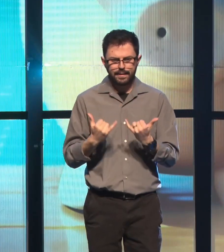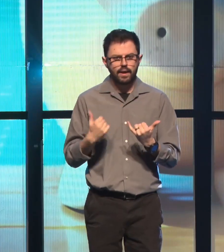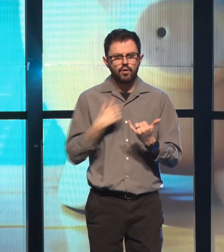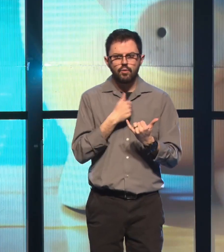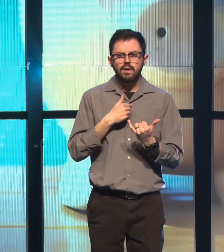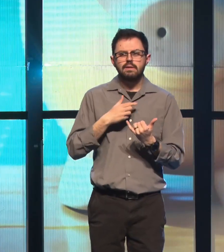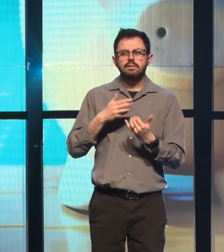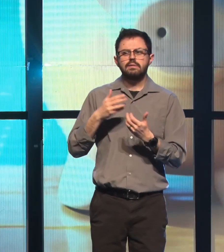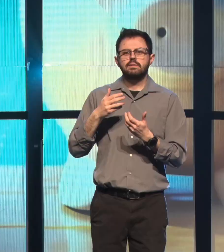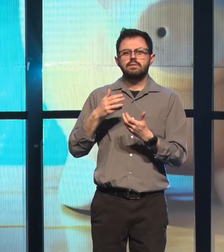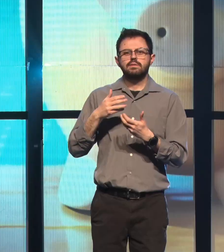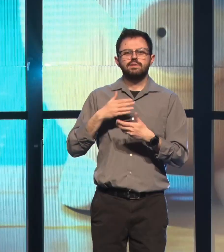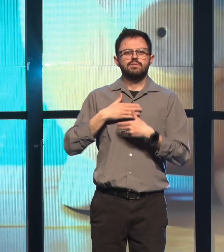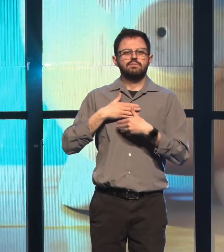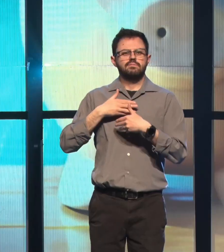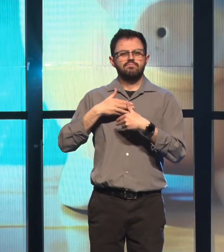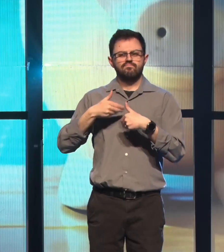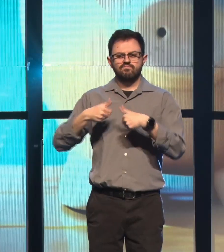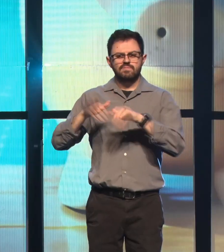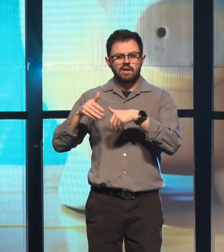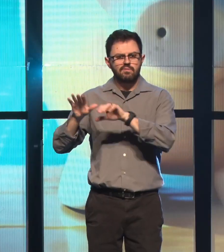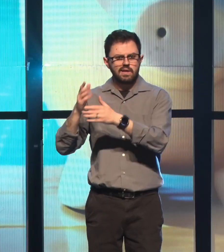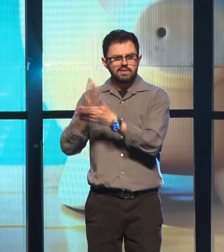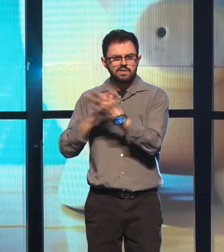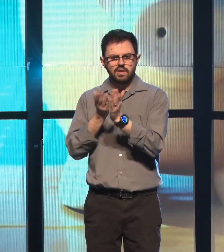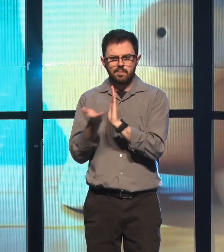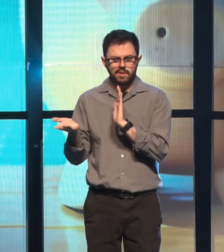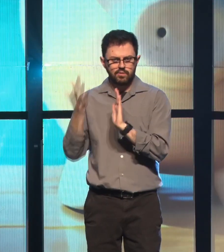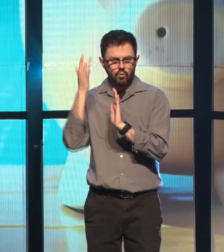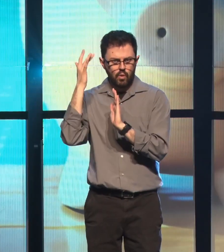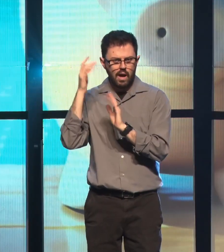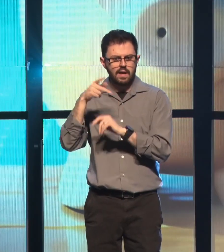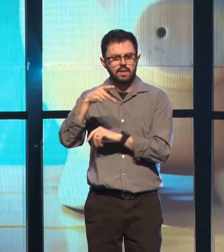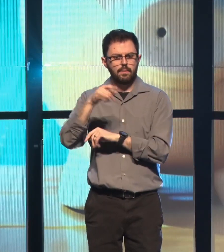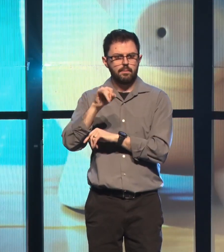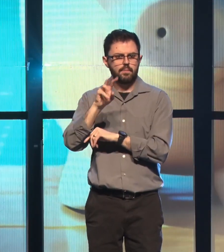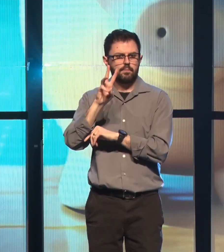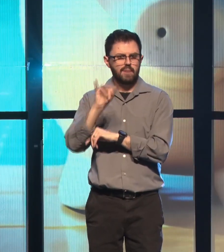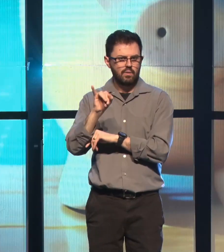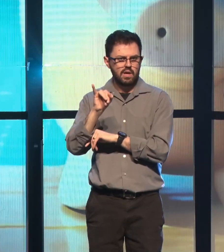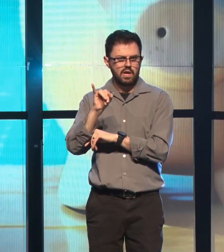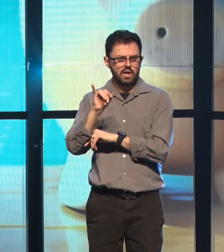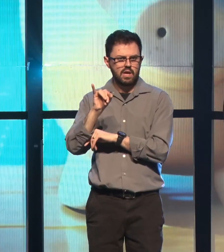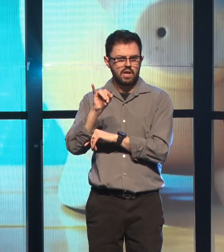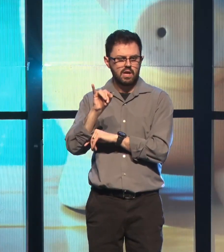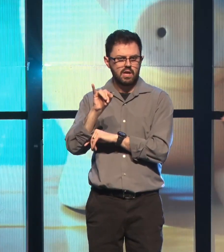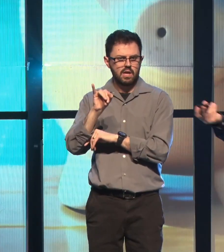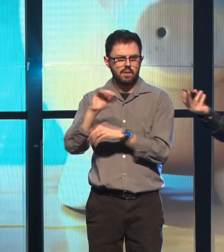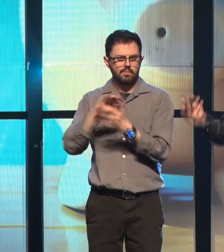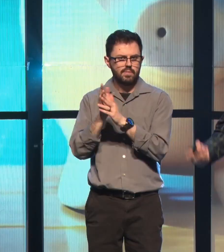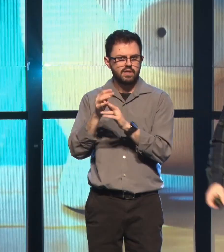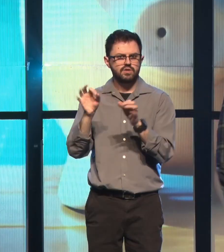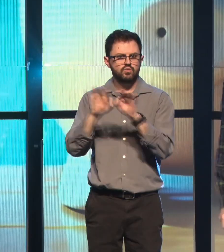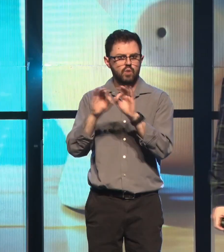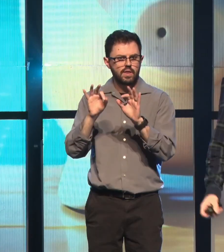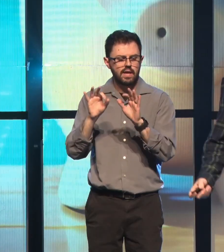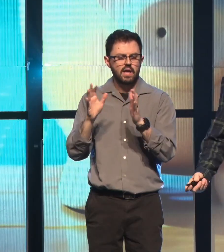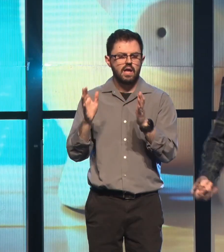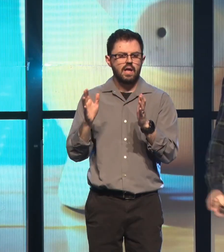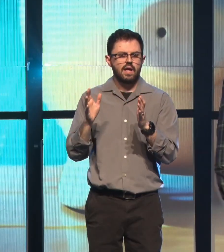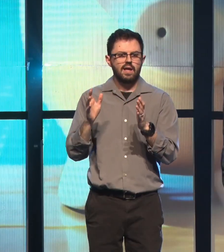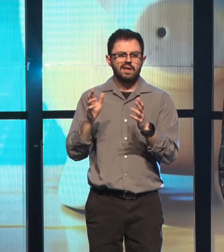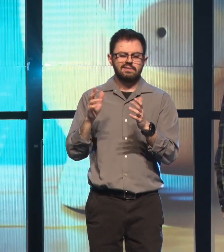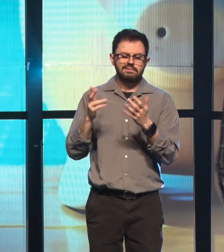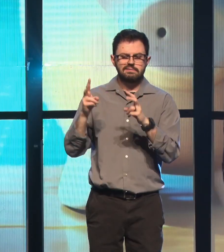things because of the Peace is Worth It initiative, right? I mean, so there's a quote unquote sacrifice, which let's be honest, I mean,